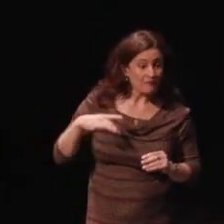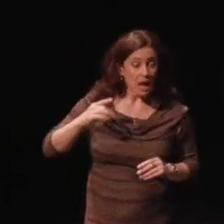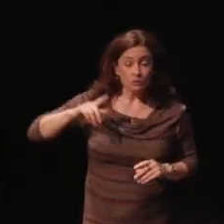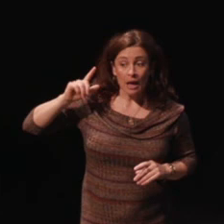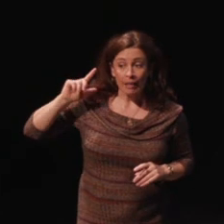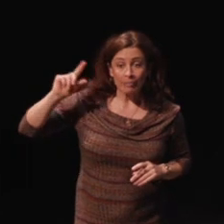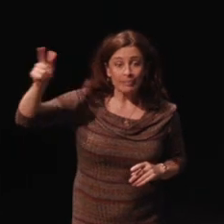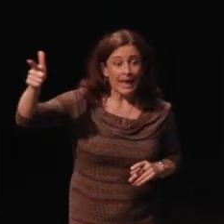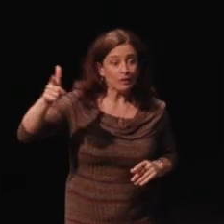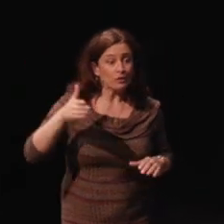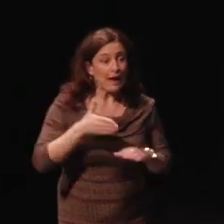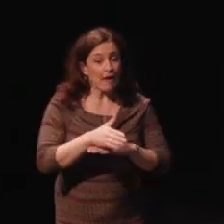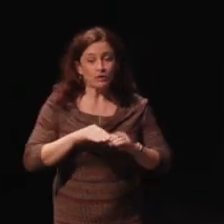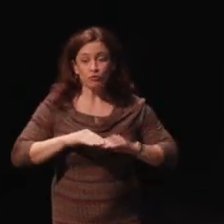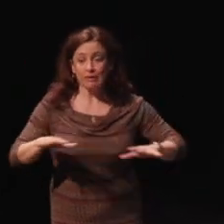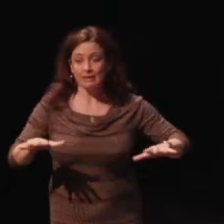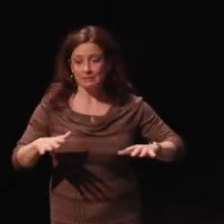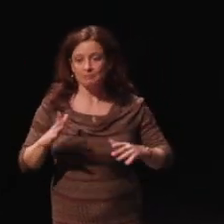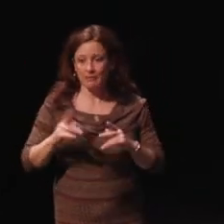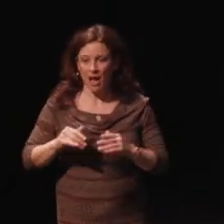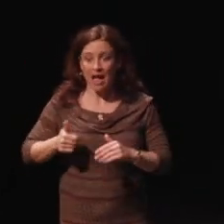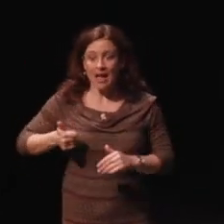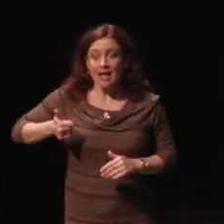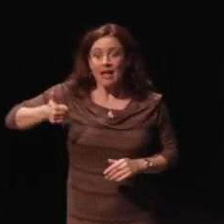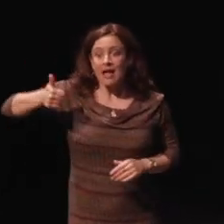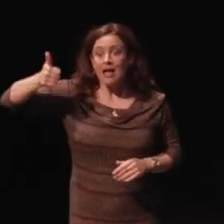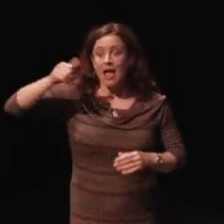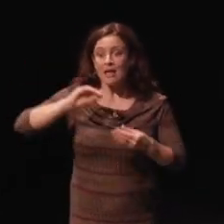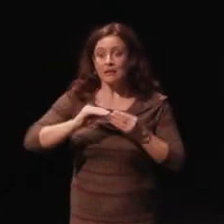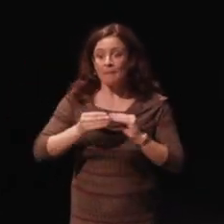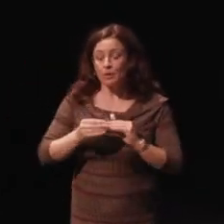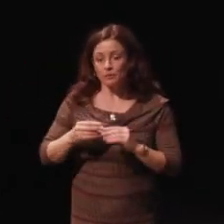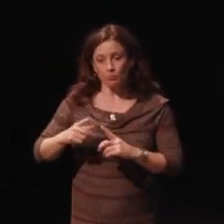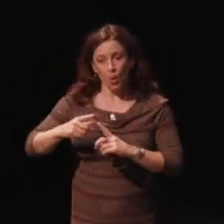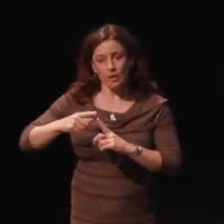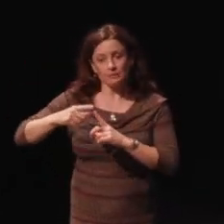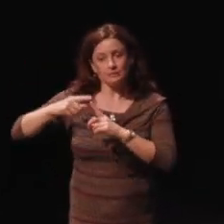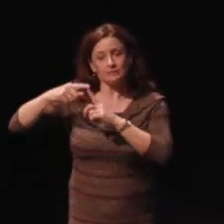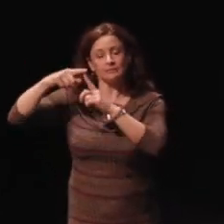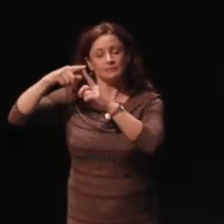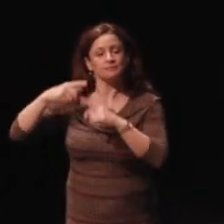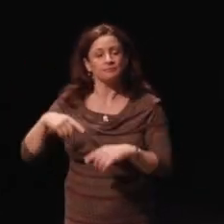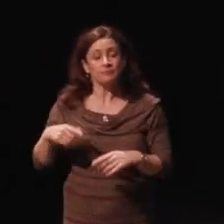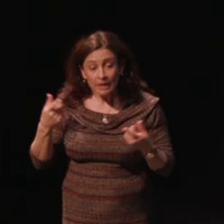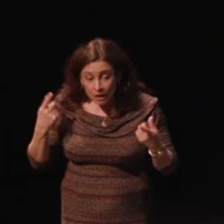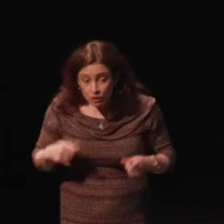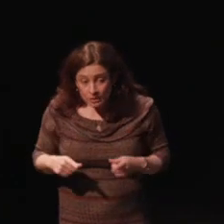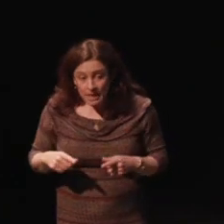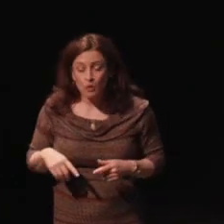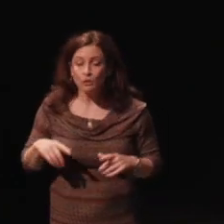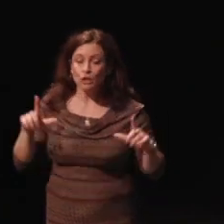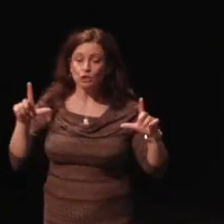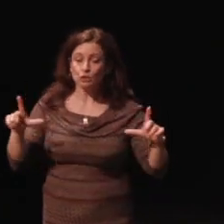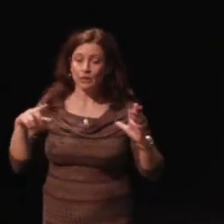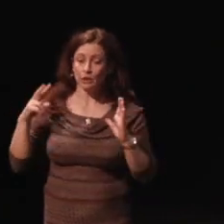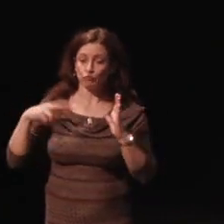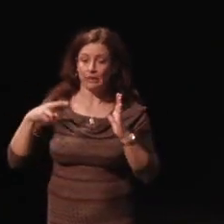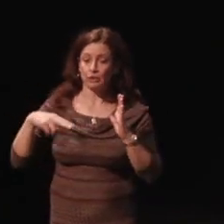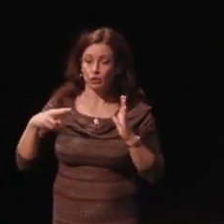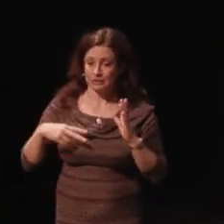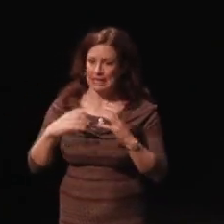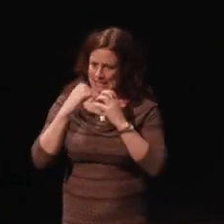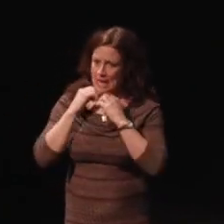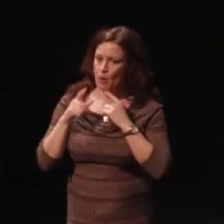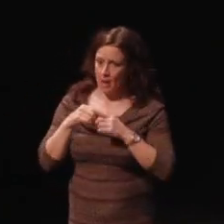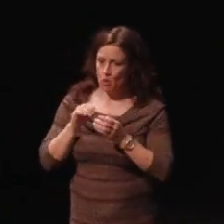after release, when people got into those high numbers where they got high amounts of coins. It turns out that screen readers really do care about